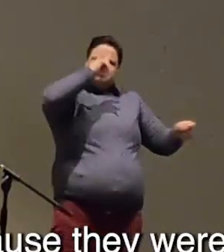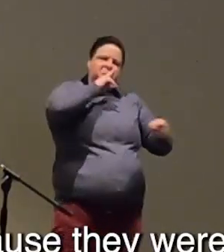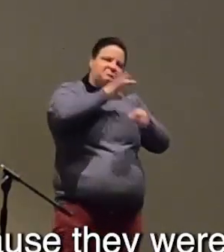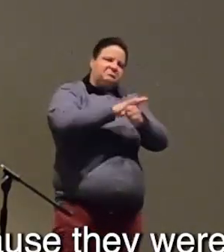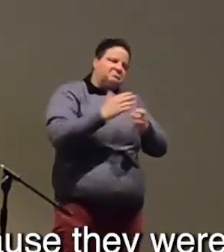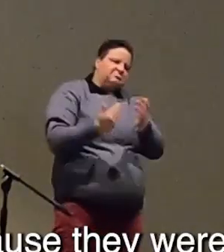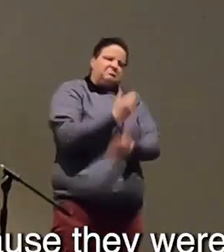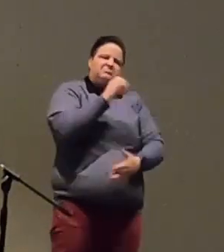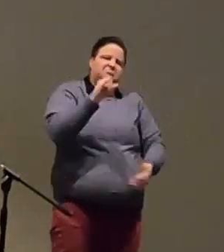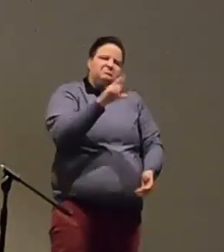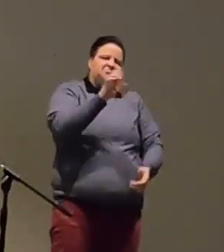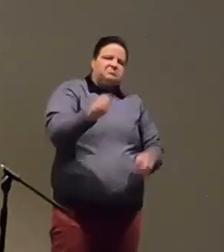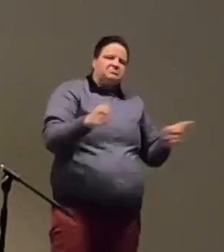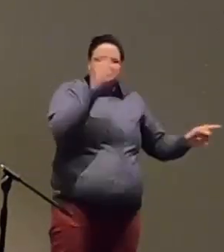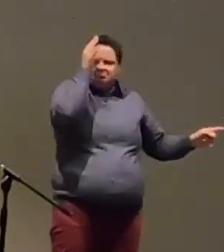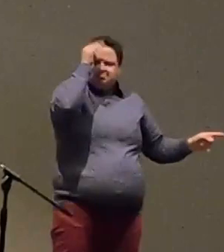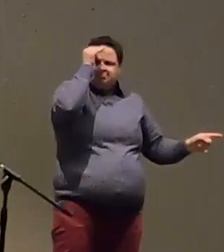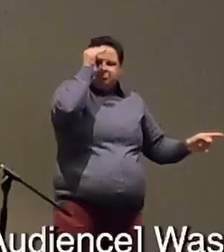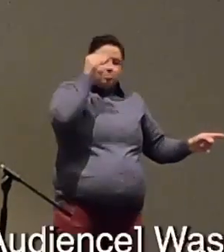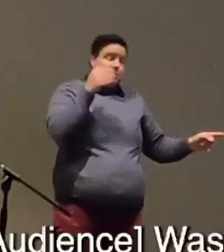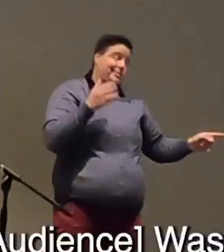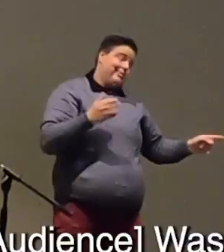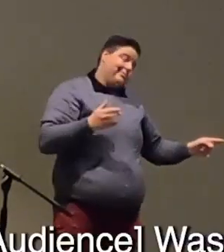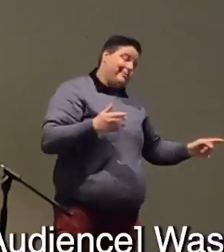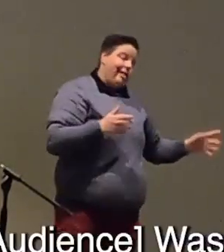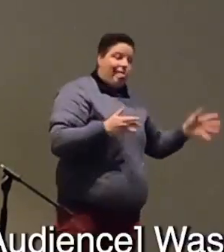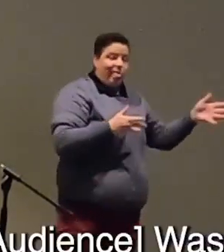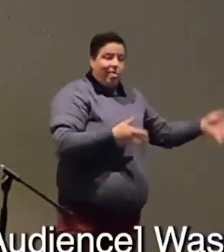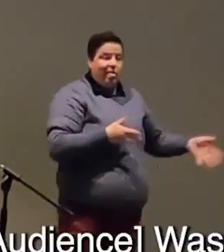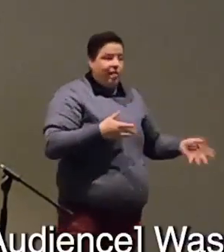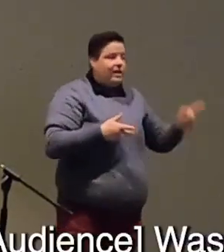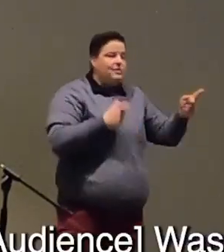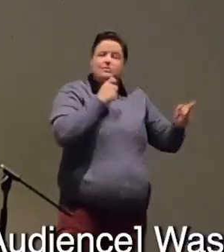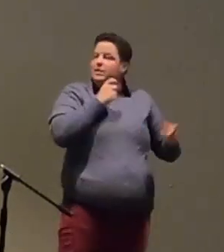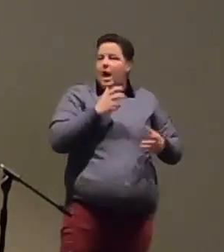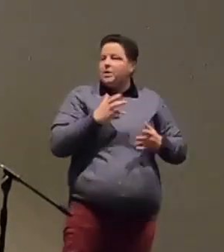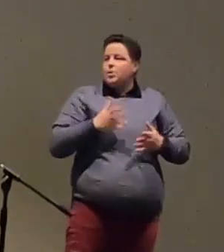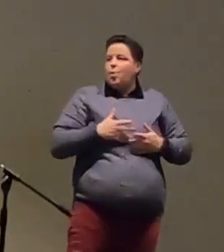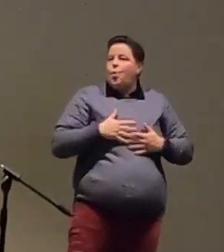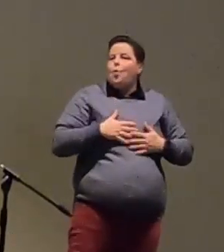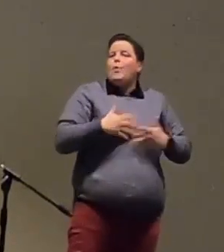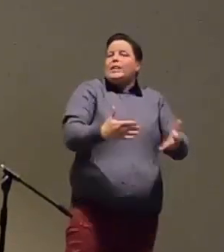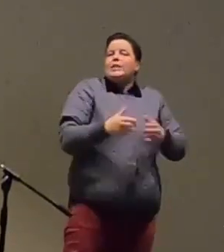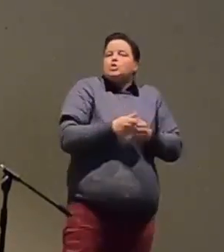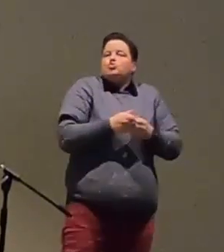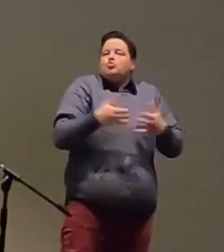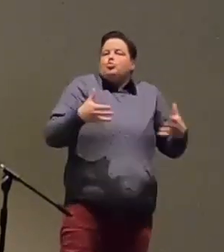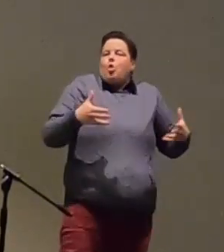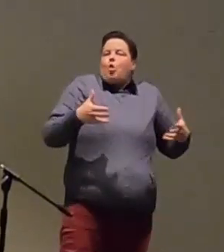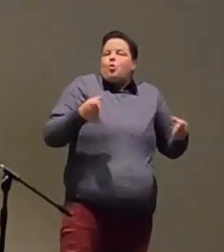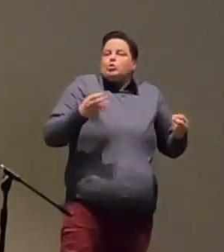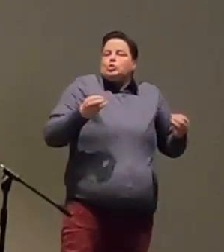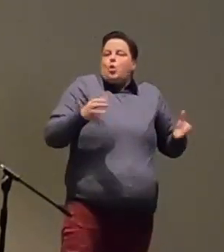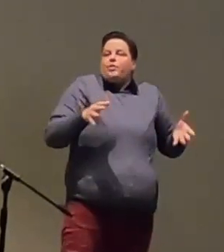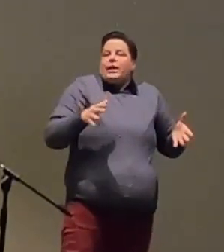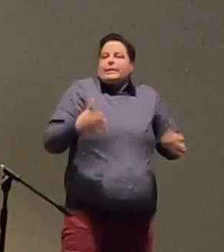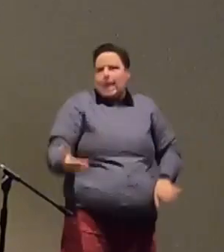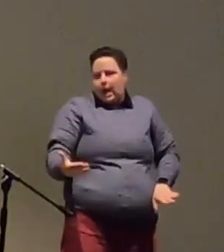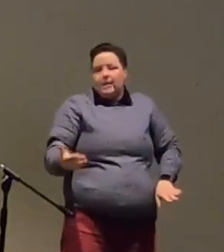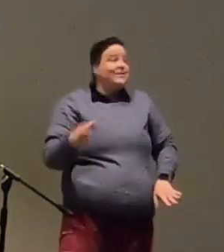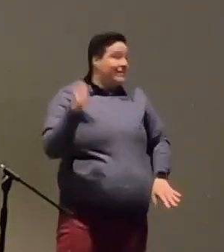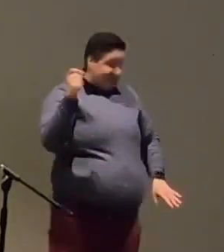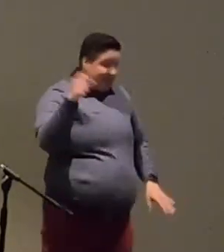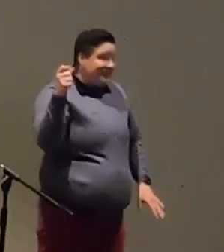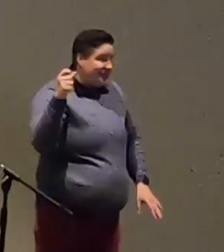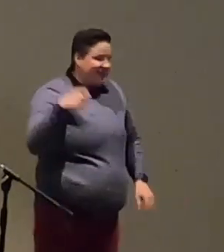these new styles. Was willing to grow, so they died. Yes, exactly. Yes, I